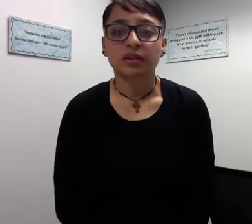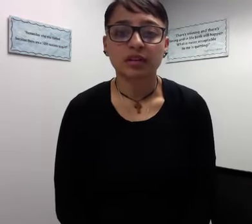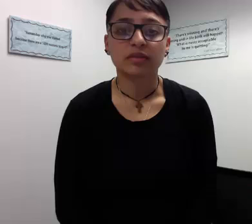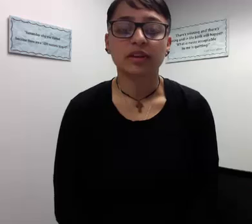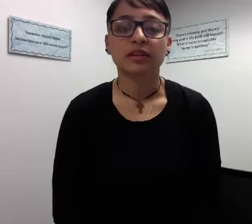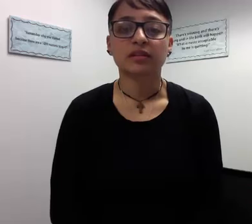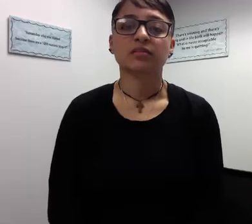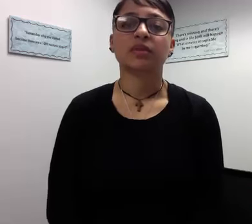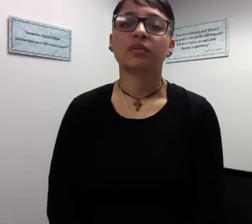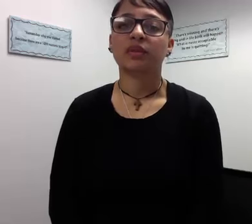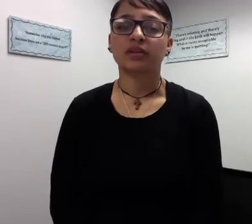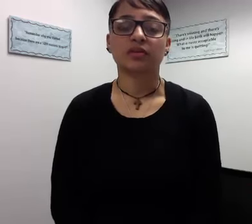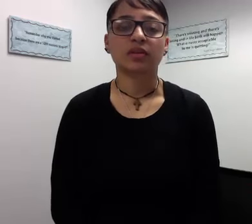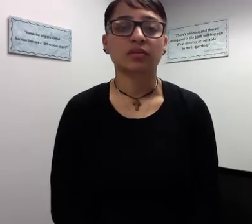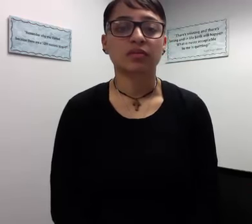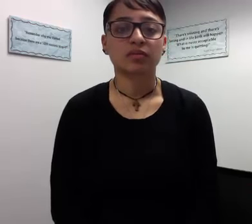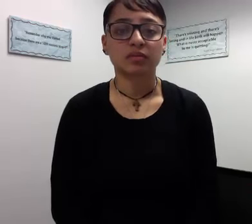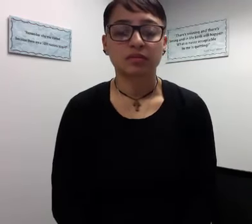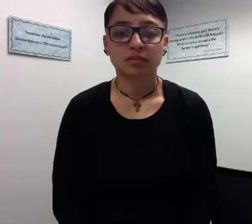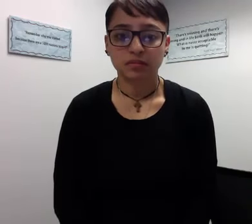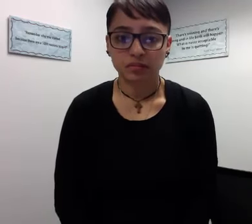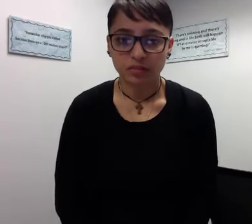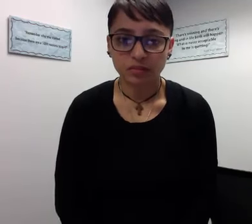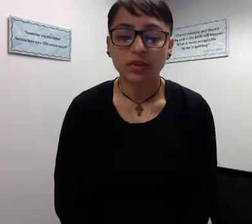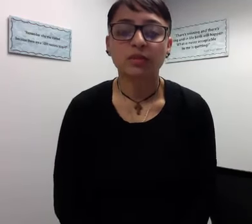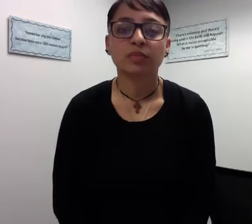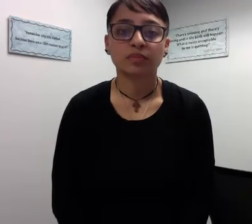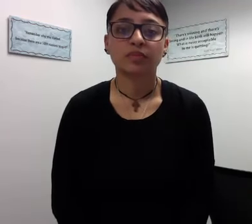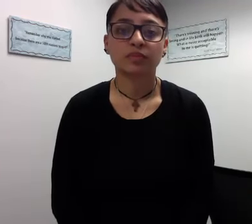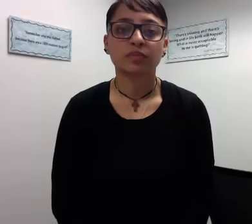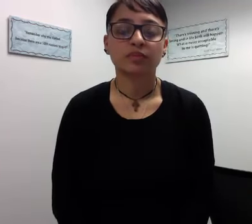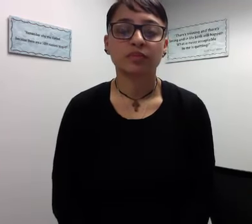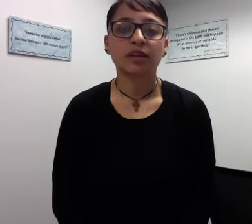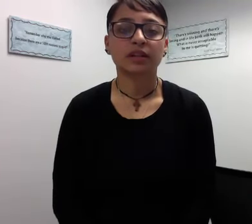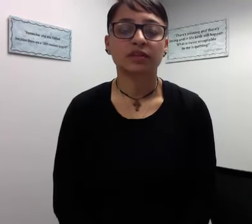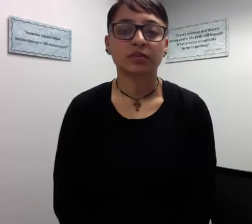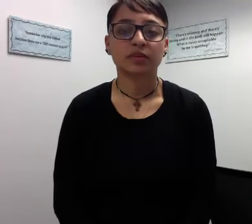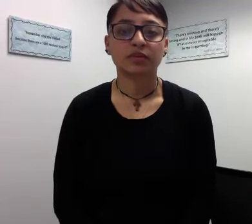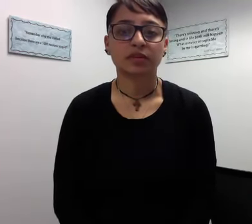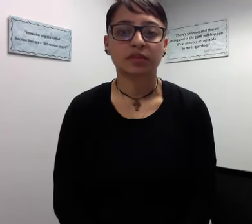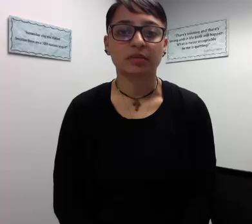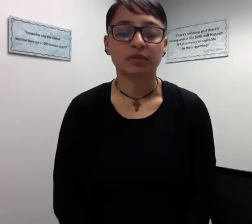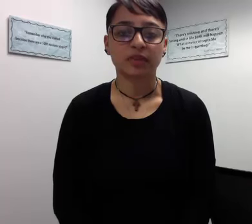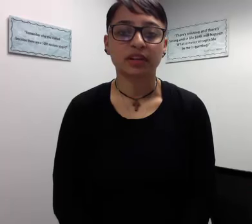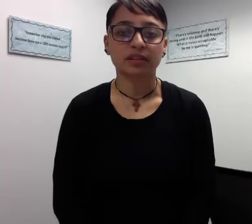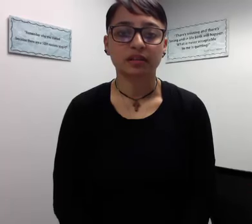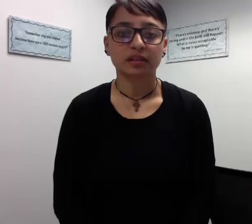hard of hearing people as well, with an interpreter or closed caption provided.